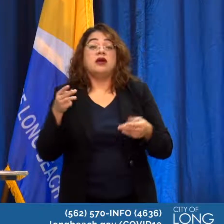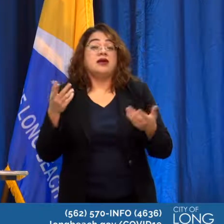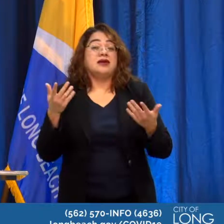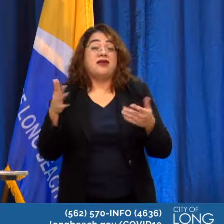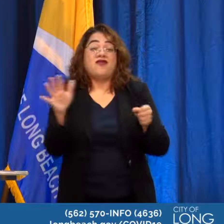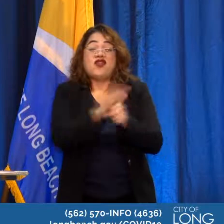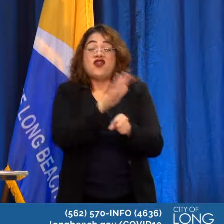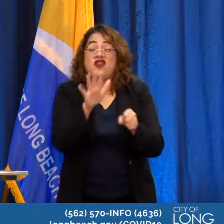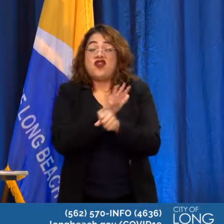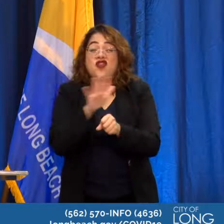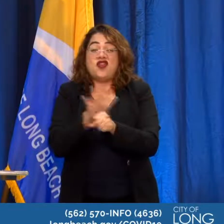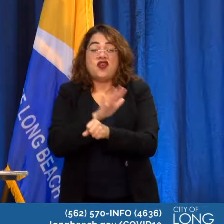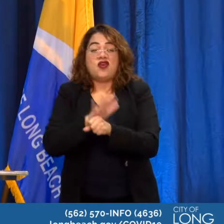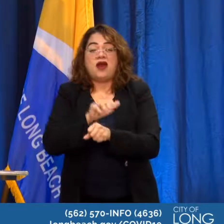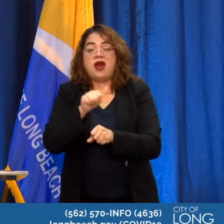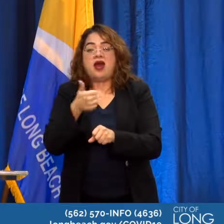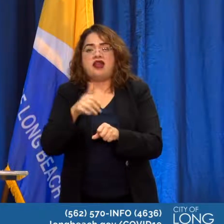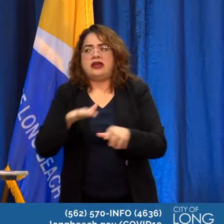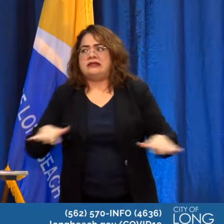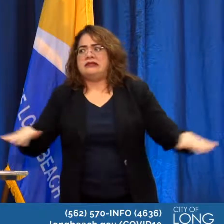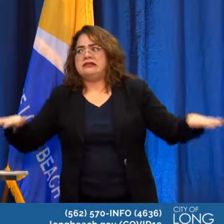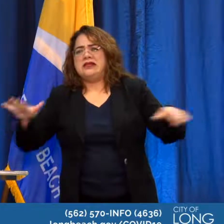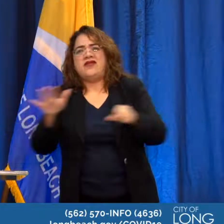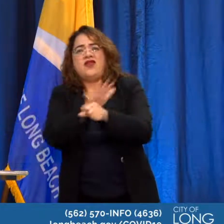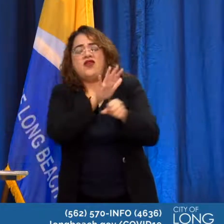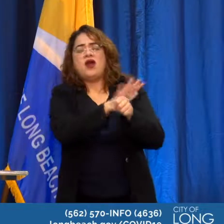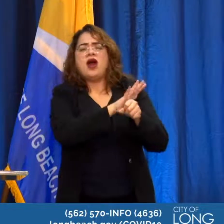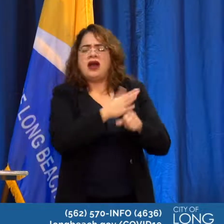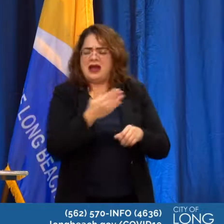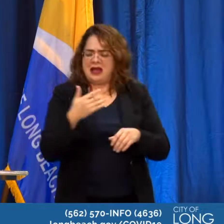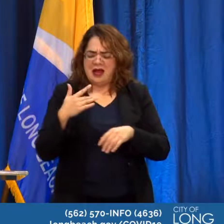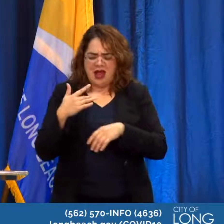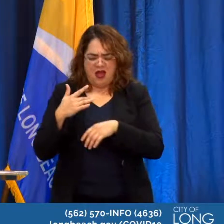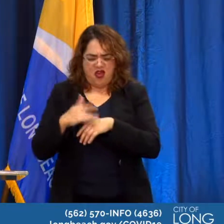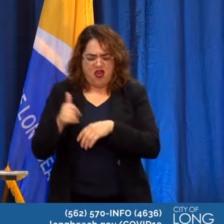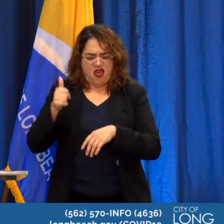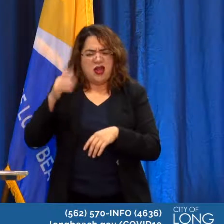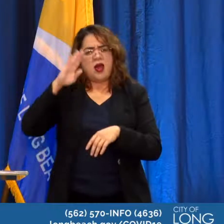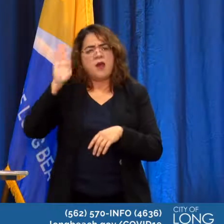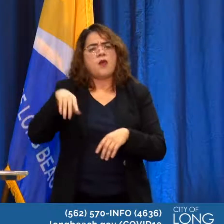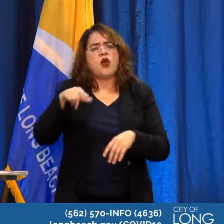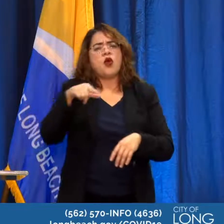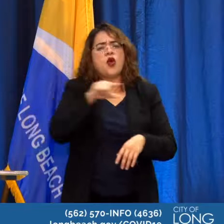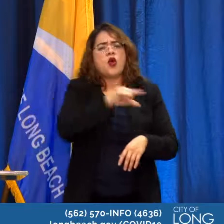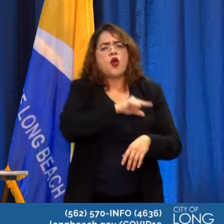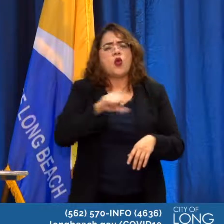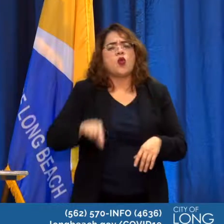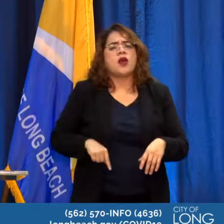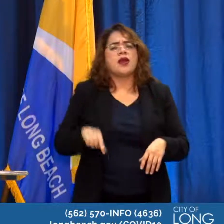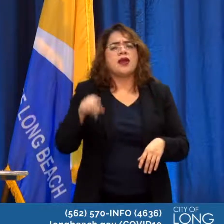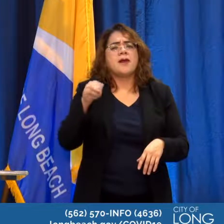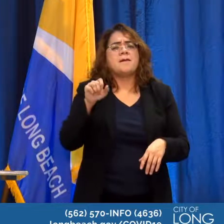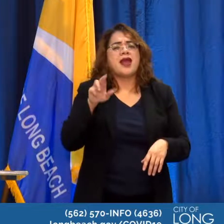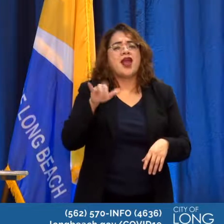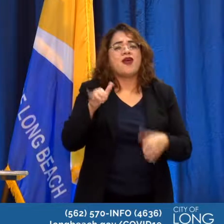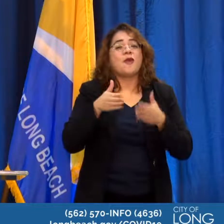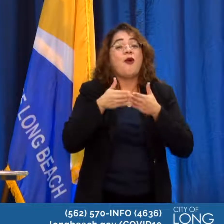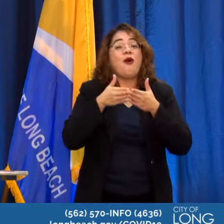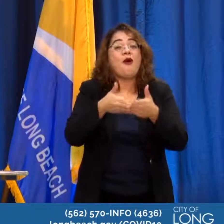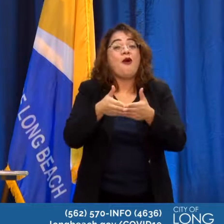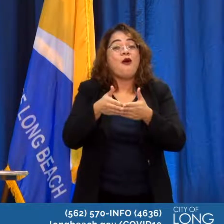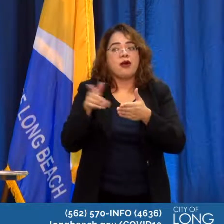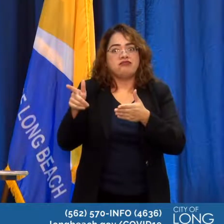know earlier this year there was talk of, and I think planning to convert the Queen Mary to an alternative care site. I was wondering